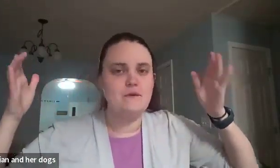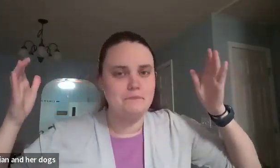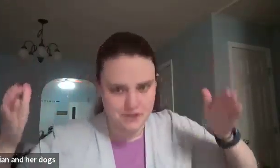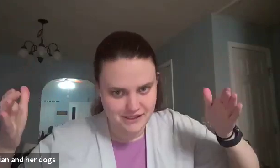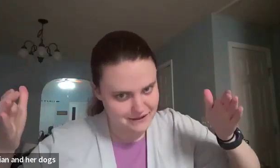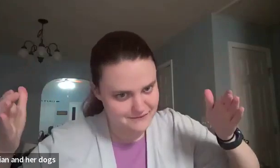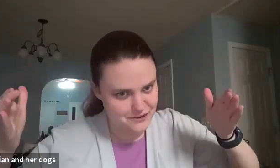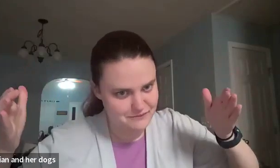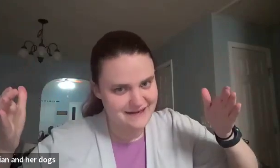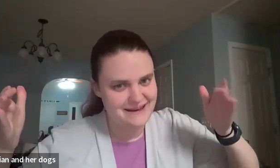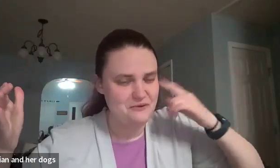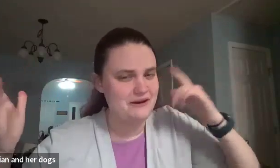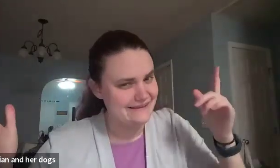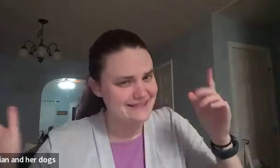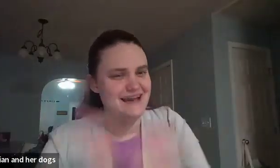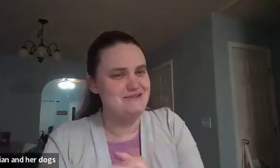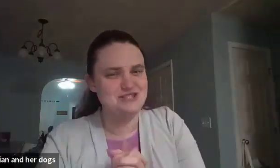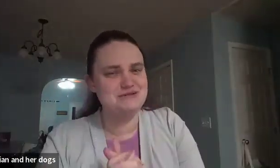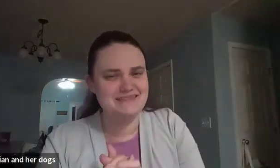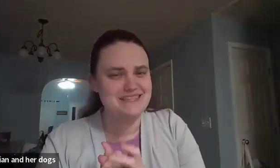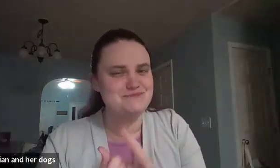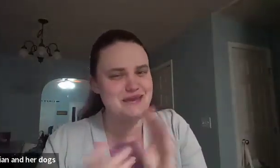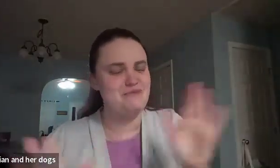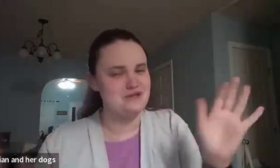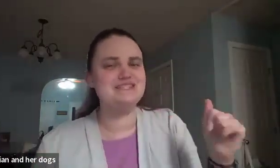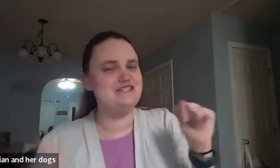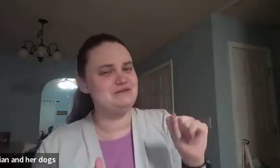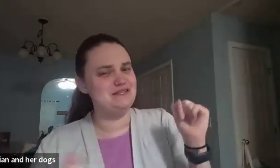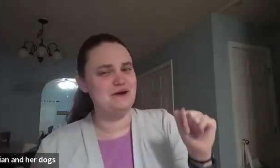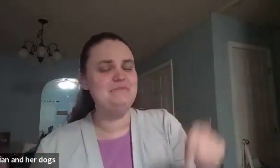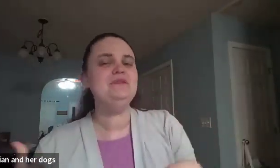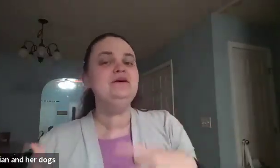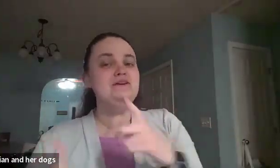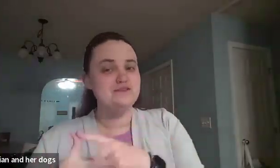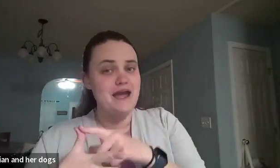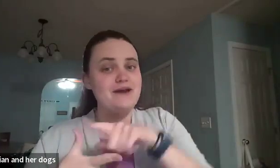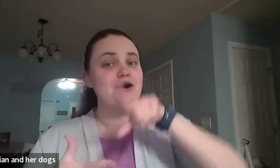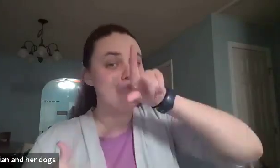in the bird kingdom for a minute. Now that we're in this, I just was like, this is making more sense to do it this way. So we had our